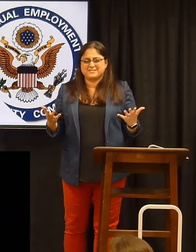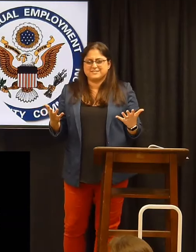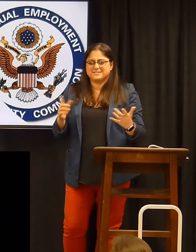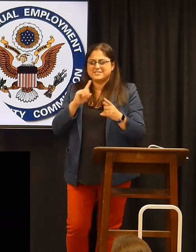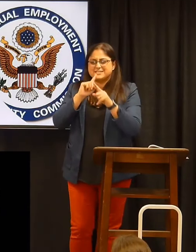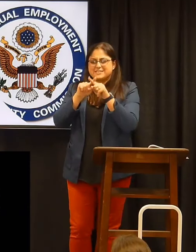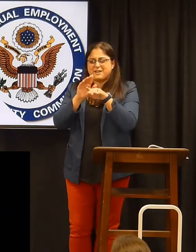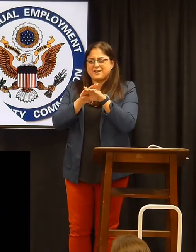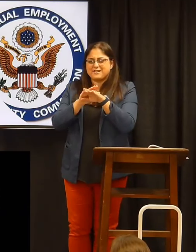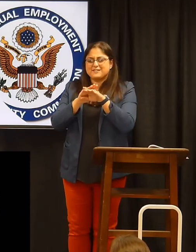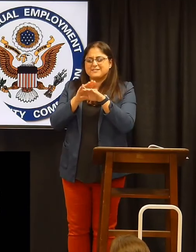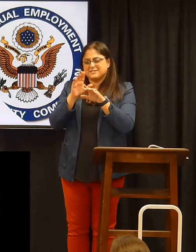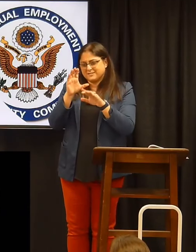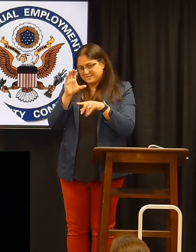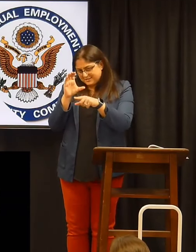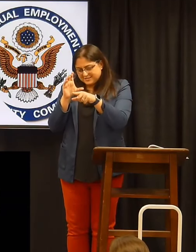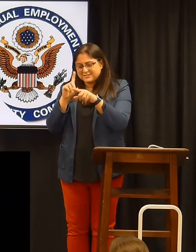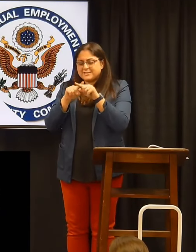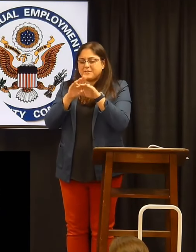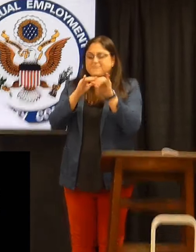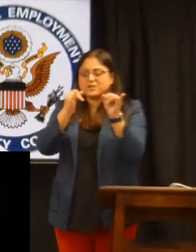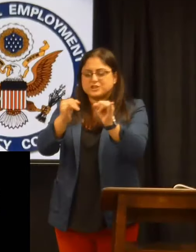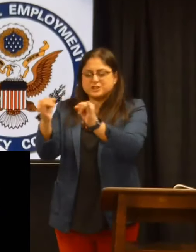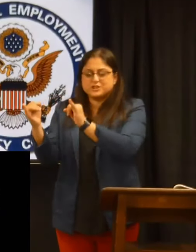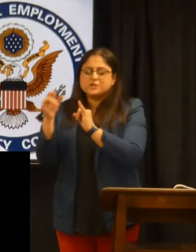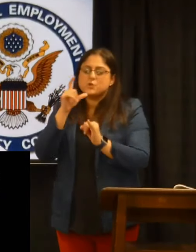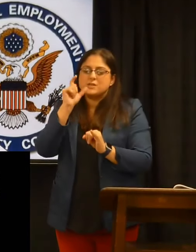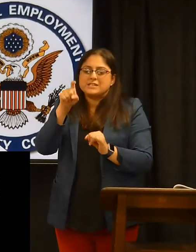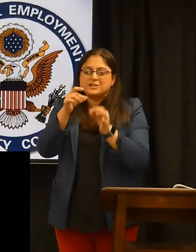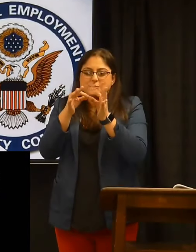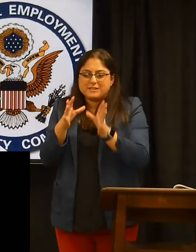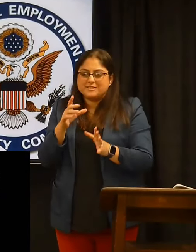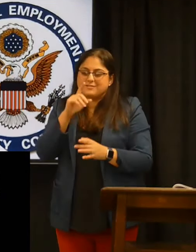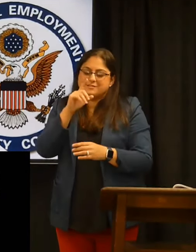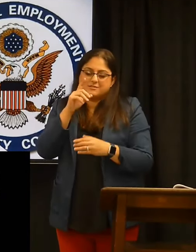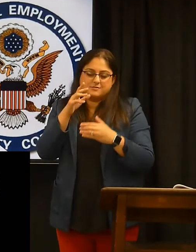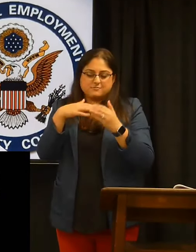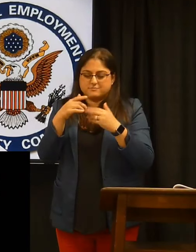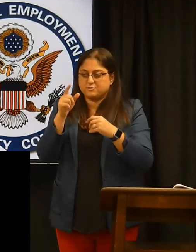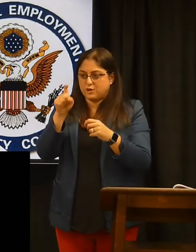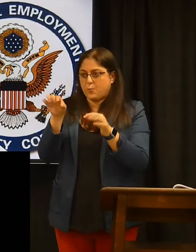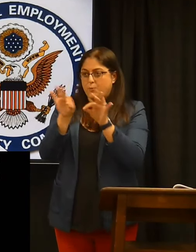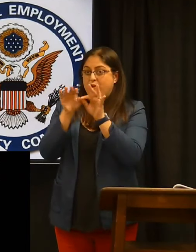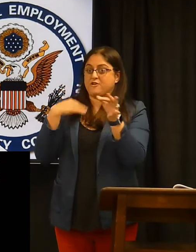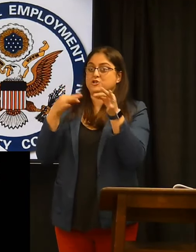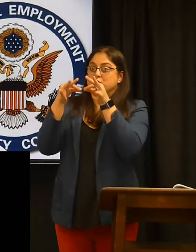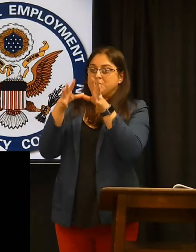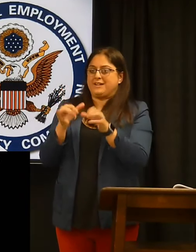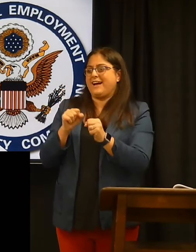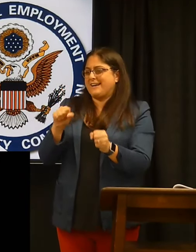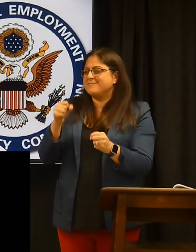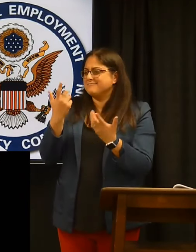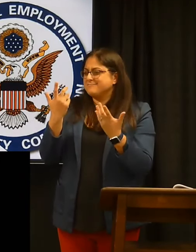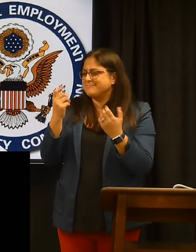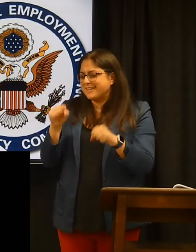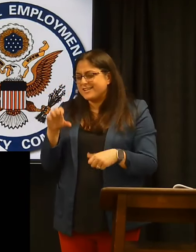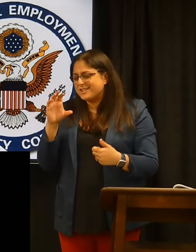can mean a variety of different things. It depends on the individual. Some people don't want an interpreter. Some people